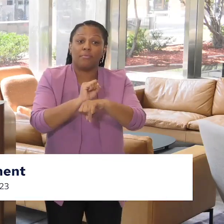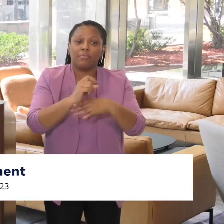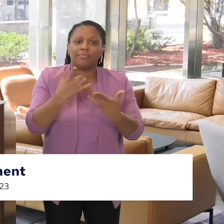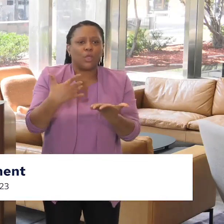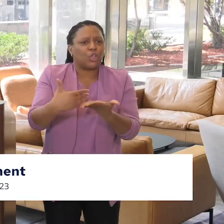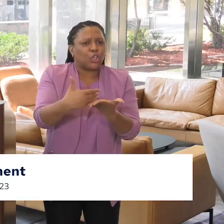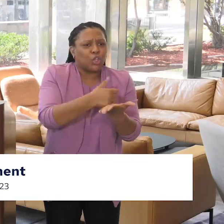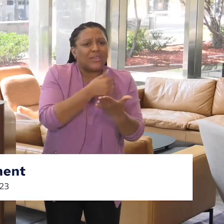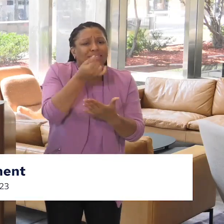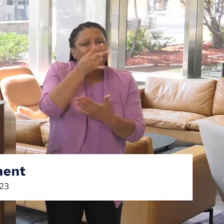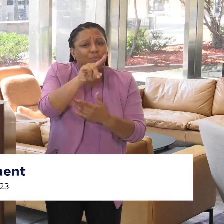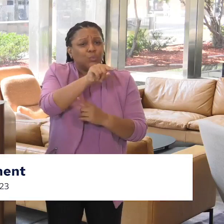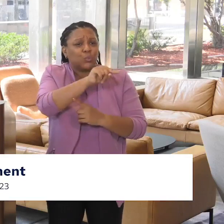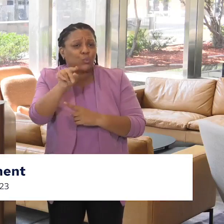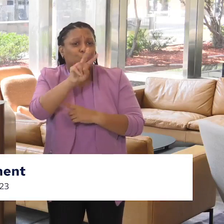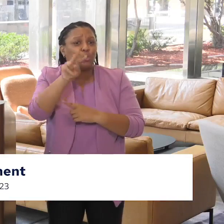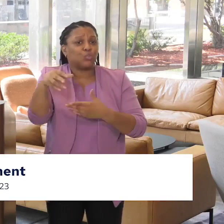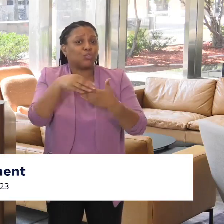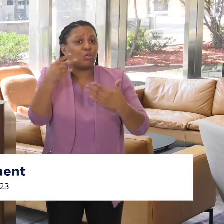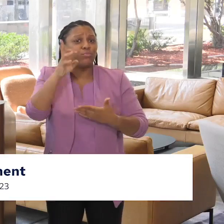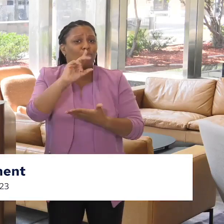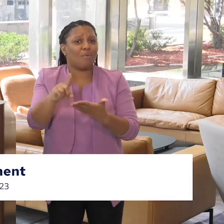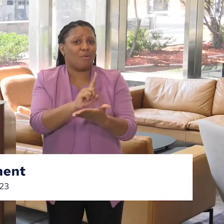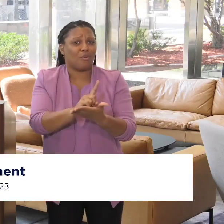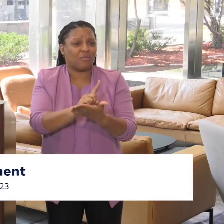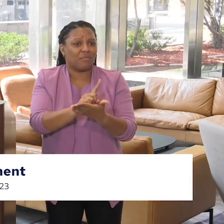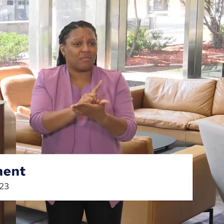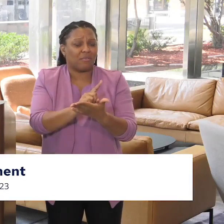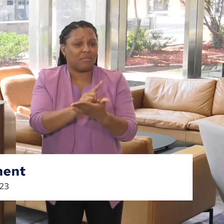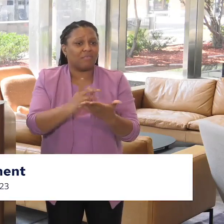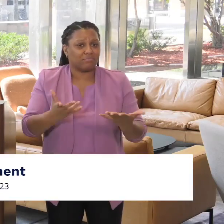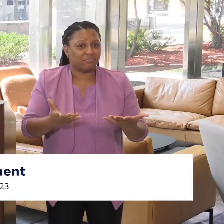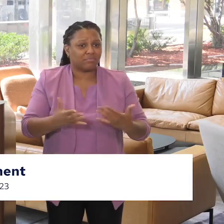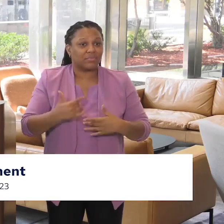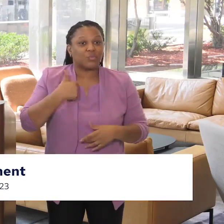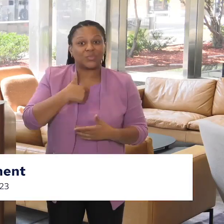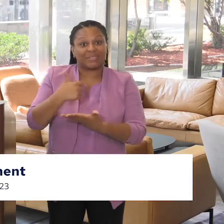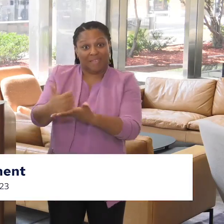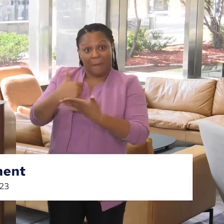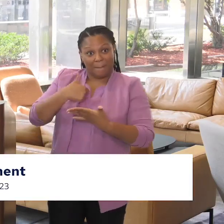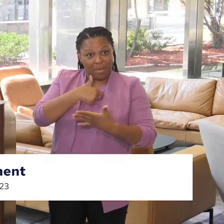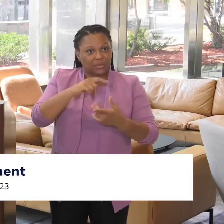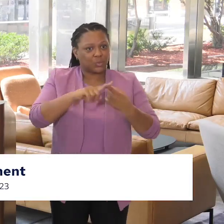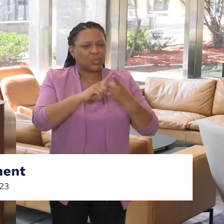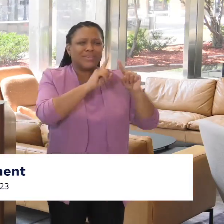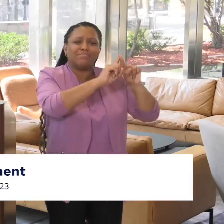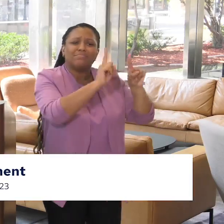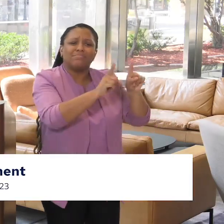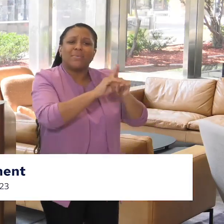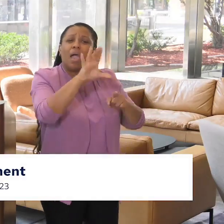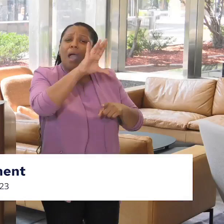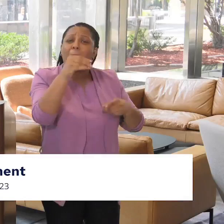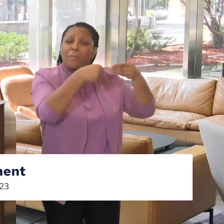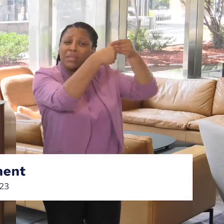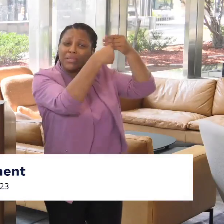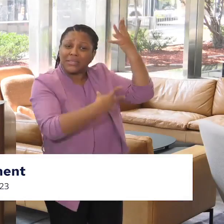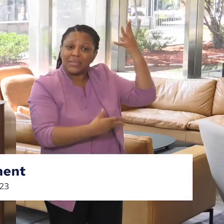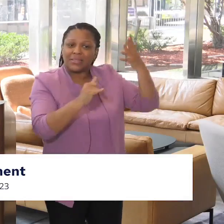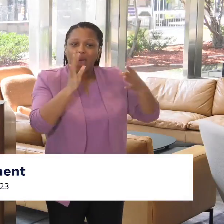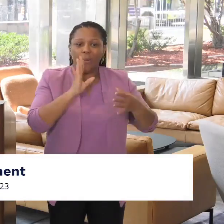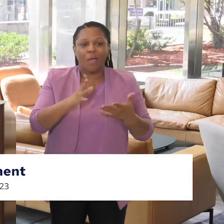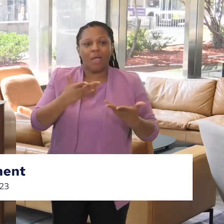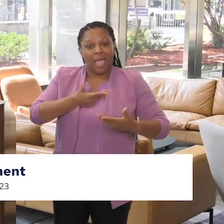us to employers like Ream Companies, Blaine Brothers, Nuss Truck and Equipment, Universal